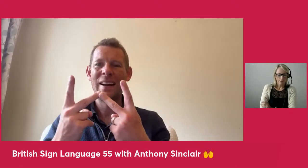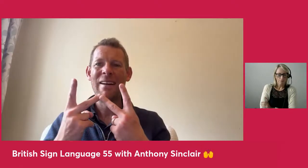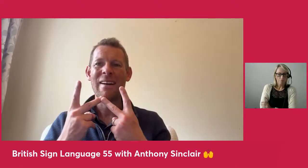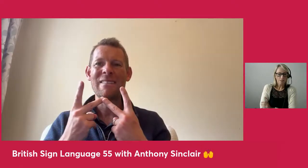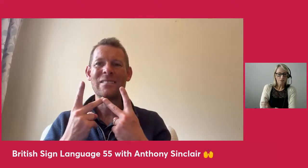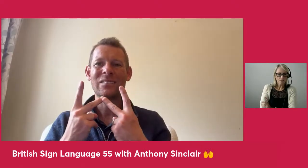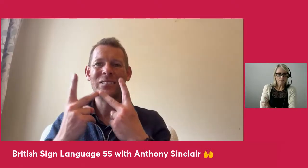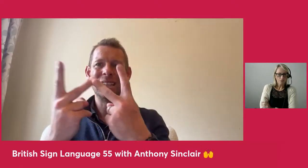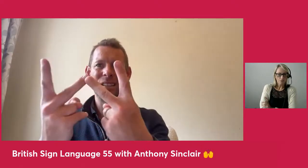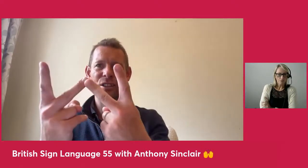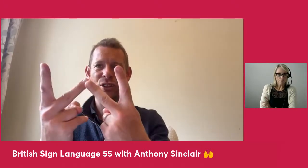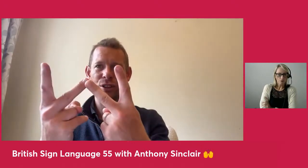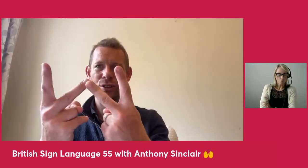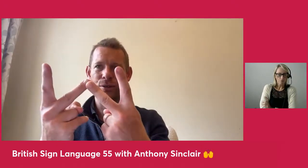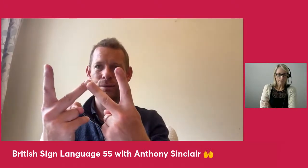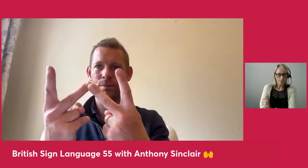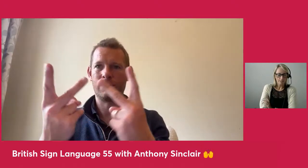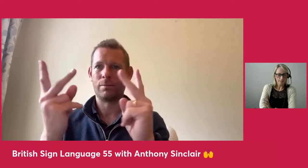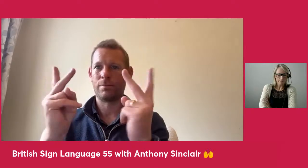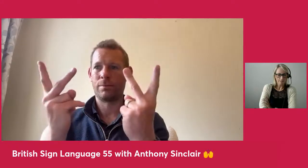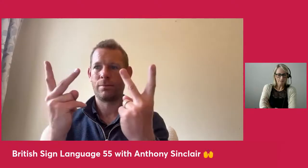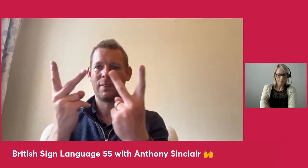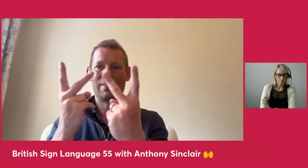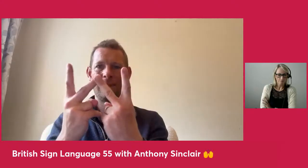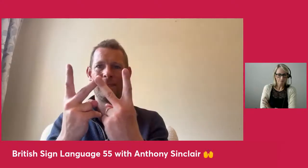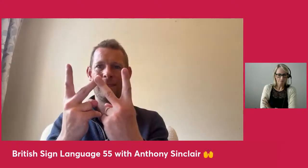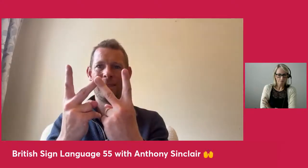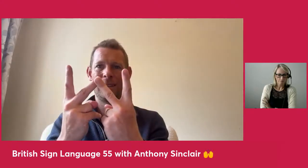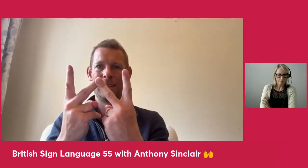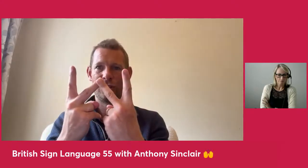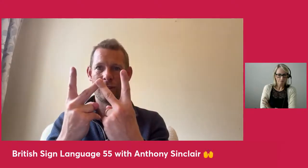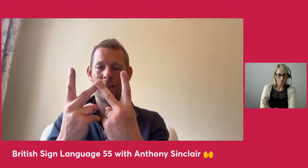And then visitors or visiting.